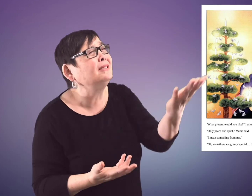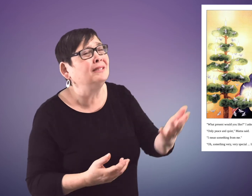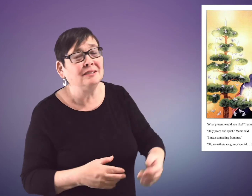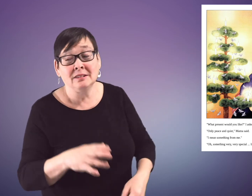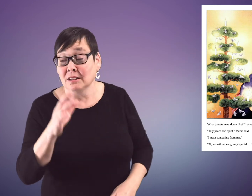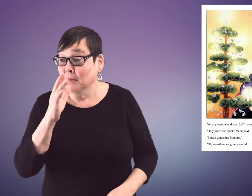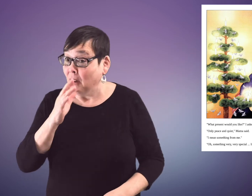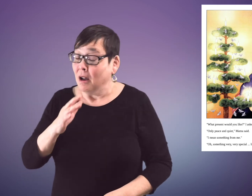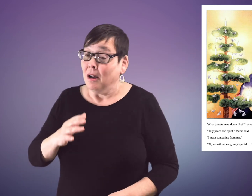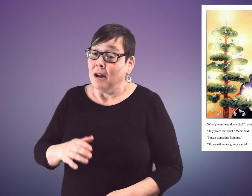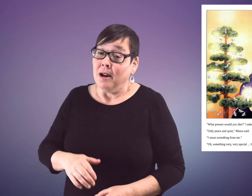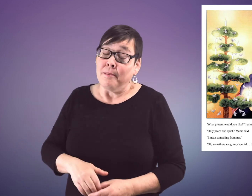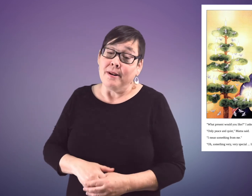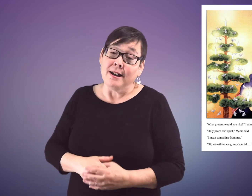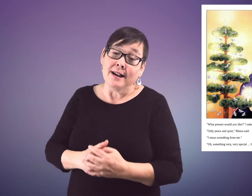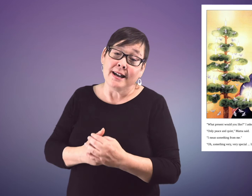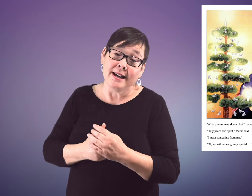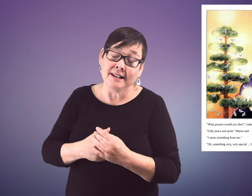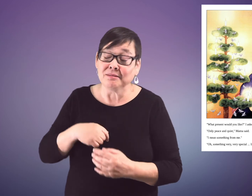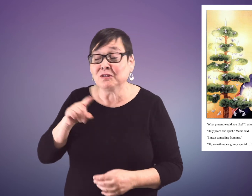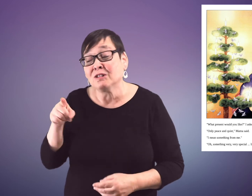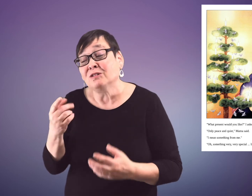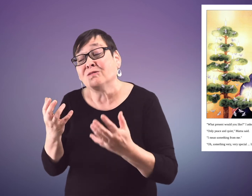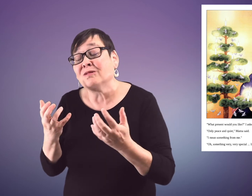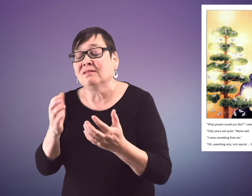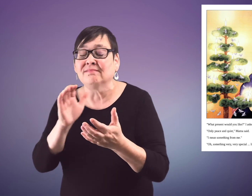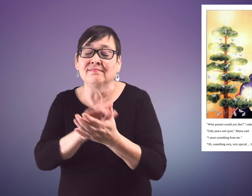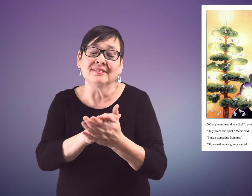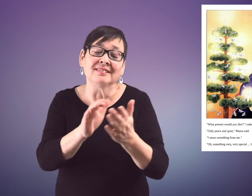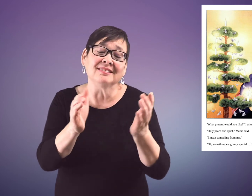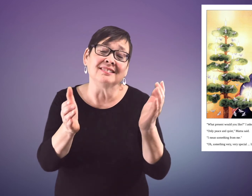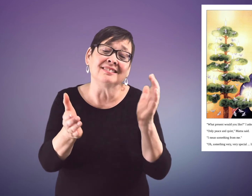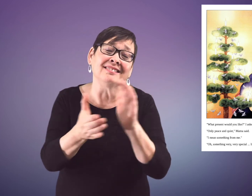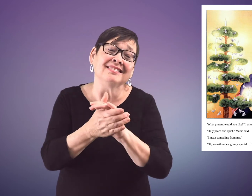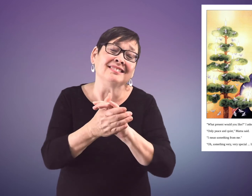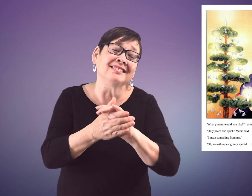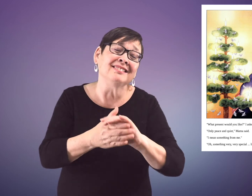"What present would you like?" I asked. "Only peace and quiet," Mama said.